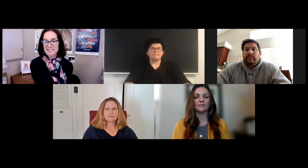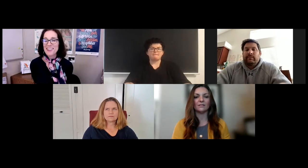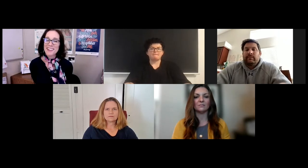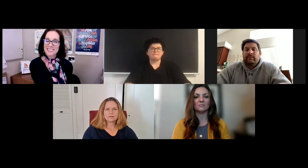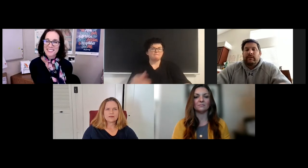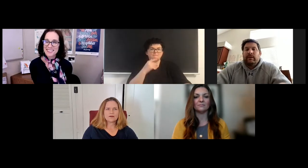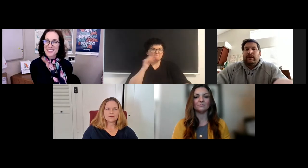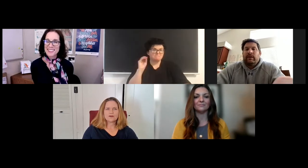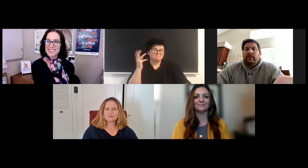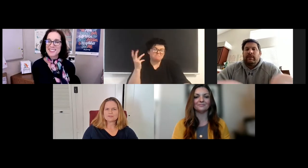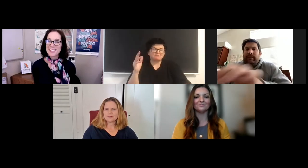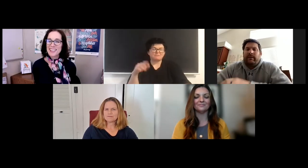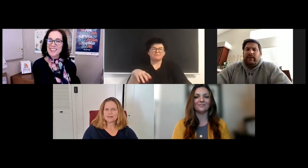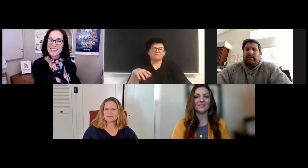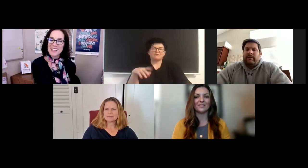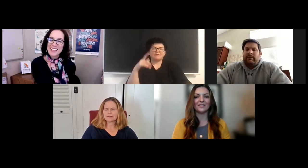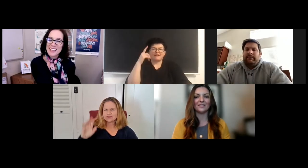No? Okay. No, I was